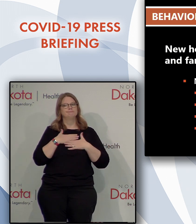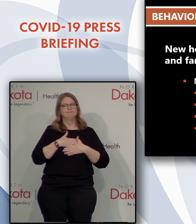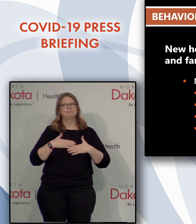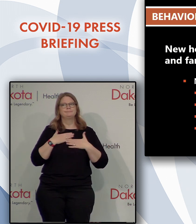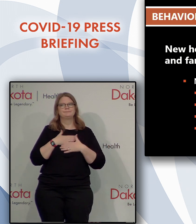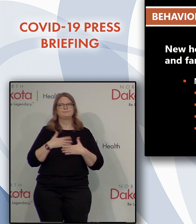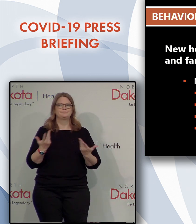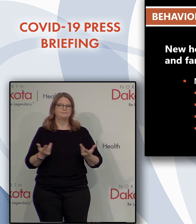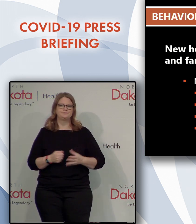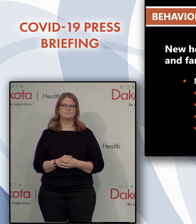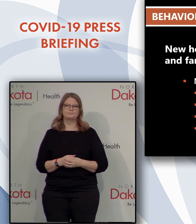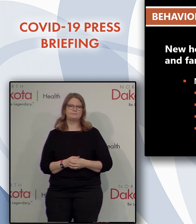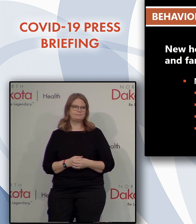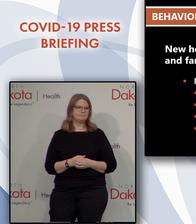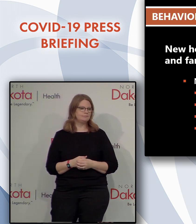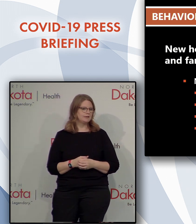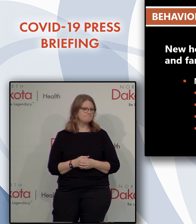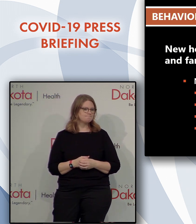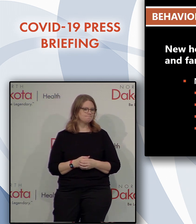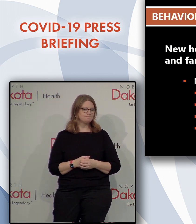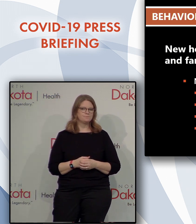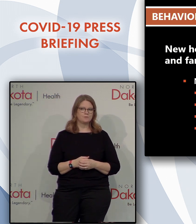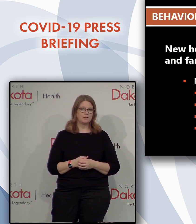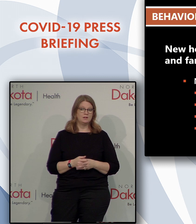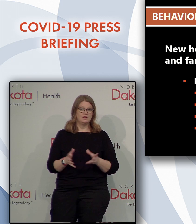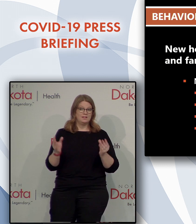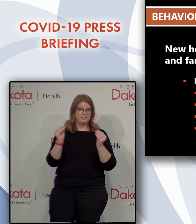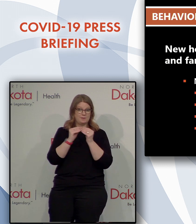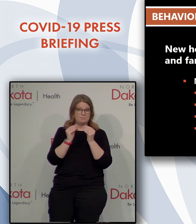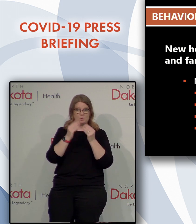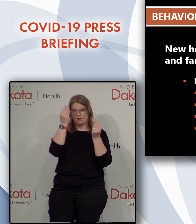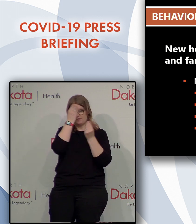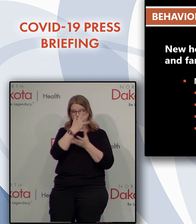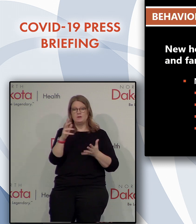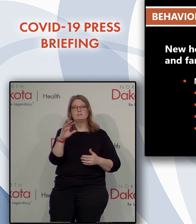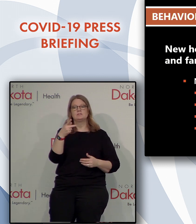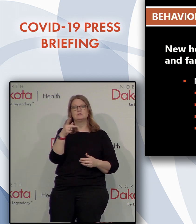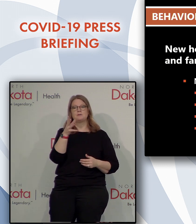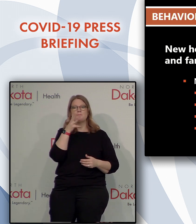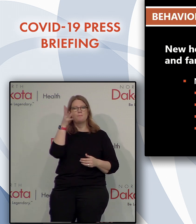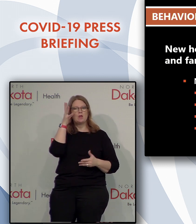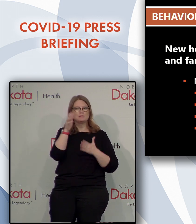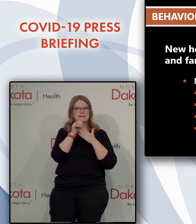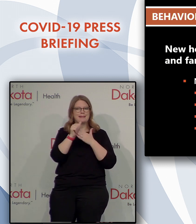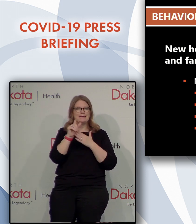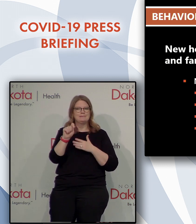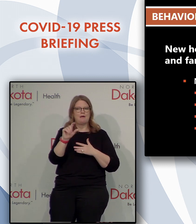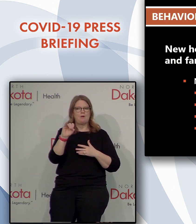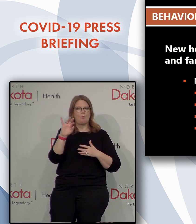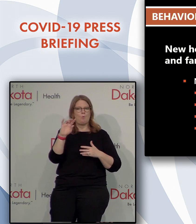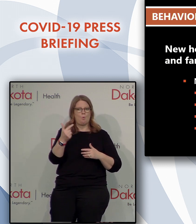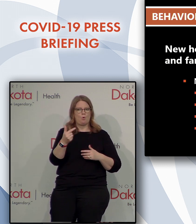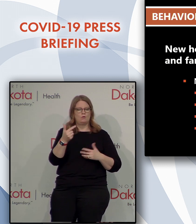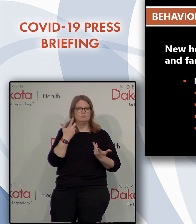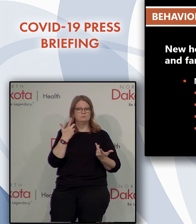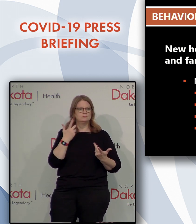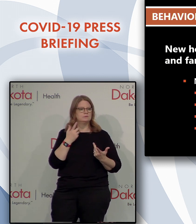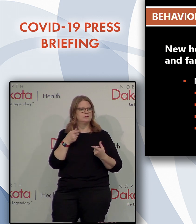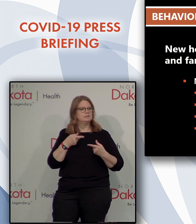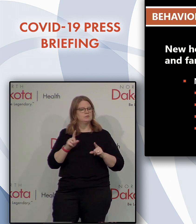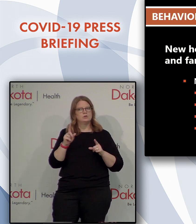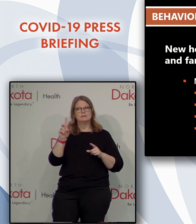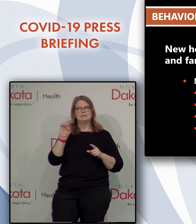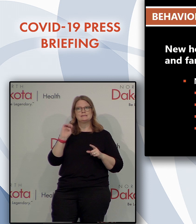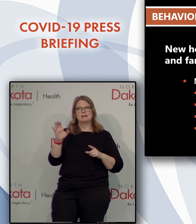again, the more information out at parentslead.org, and throughout December,